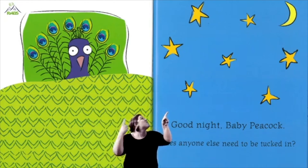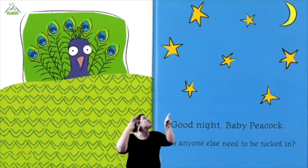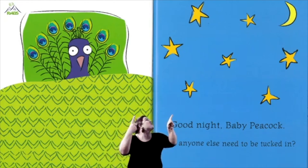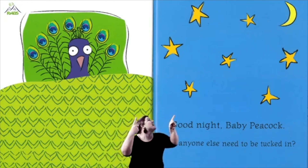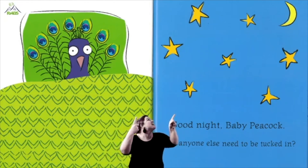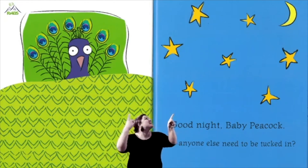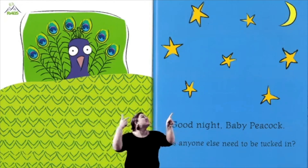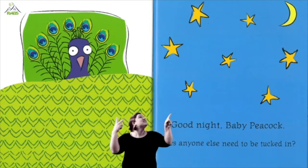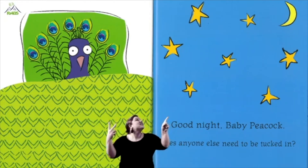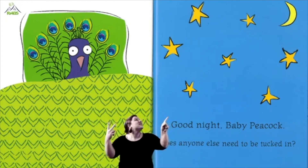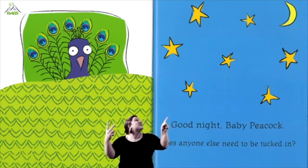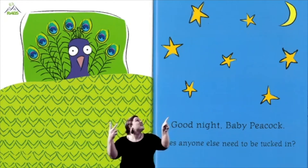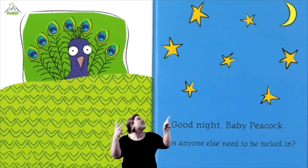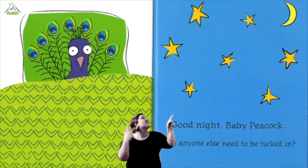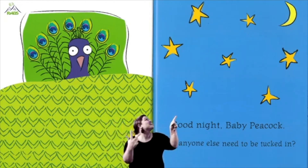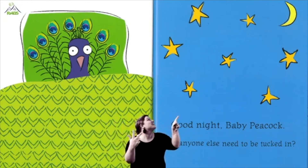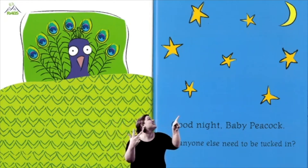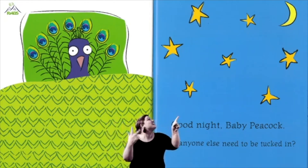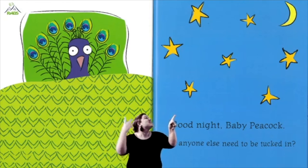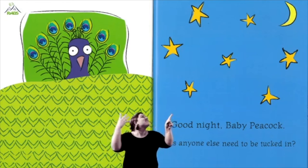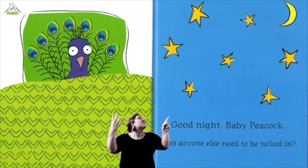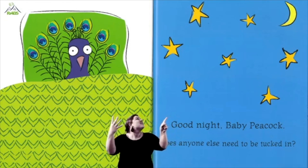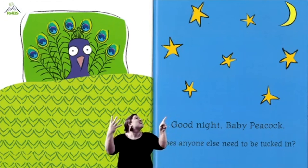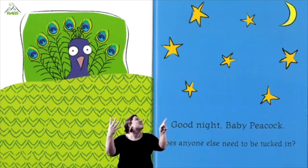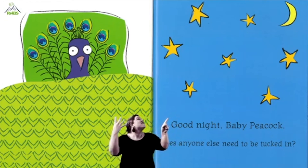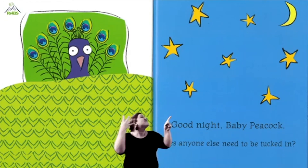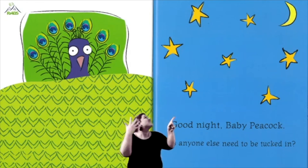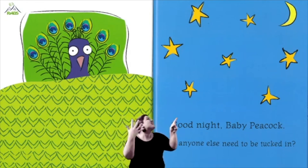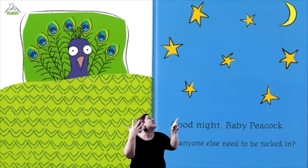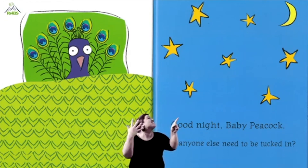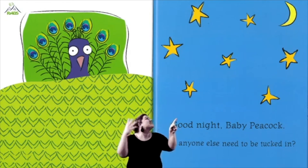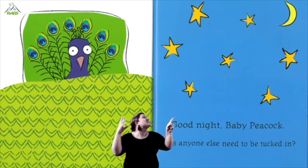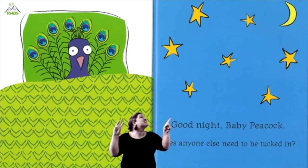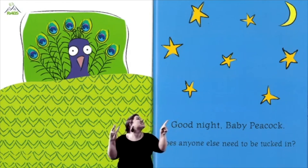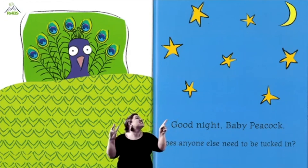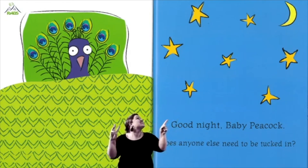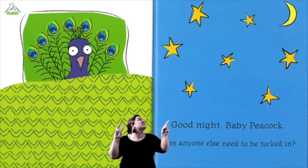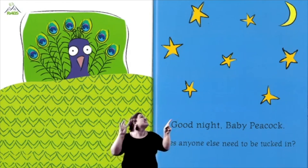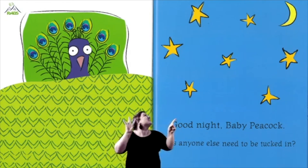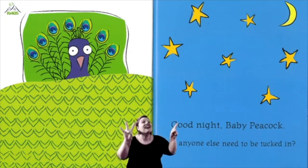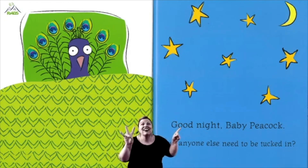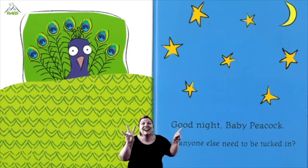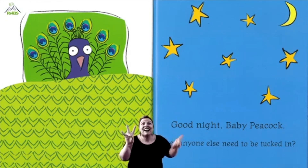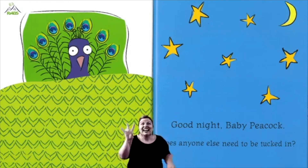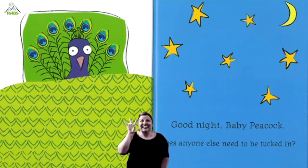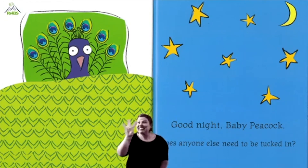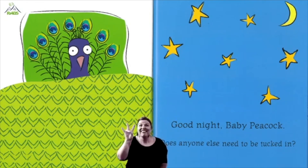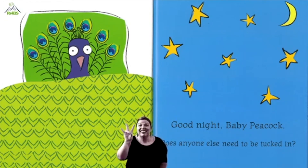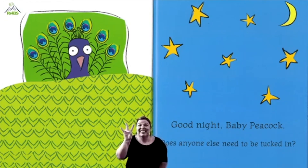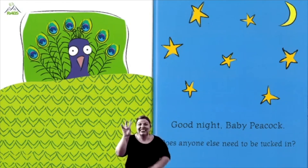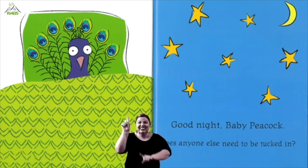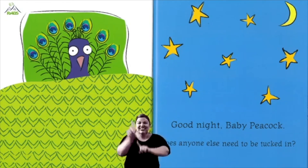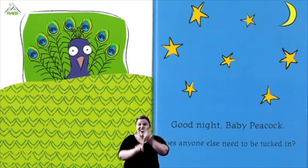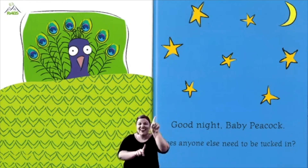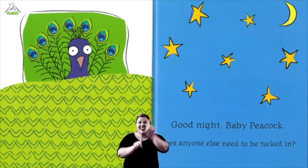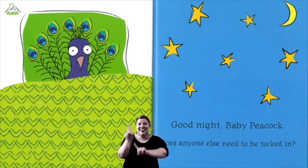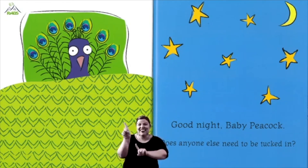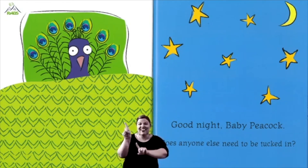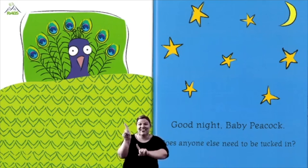First, look. 1, 2, 3, 4, 5, 6, 7 stars.